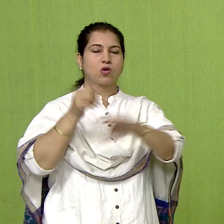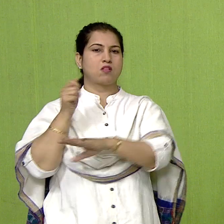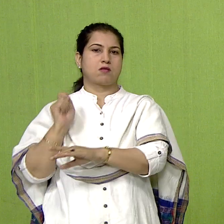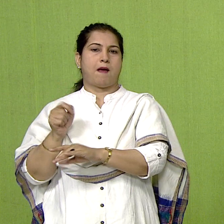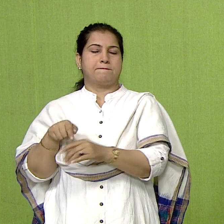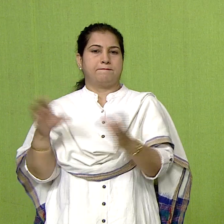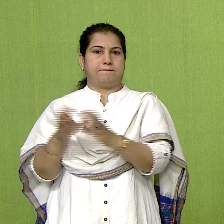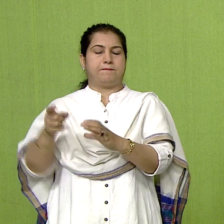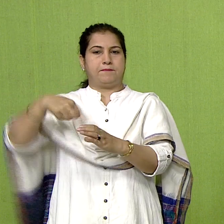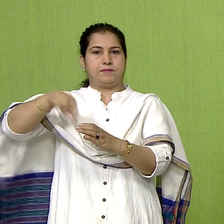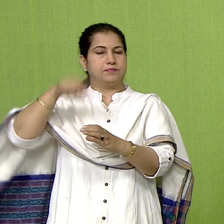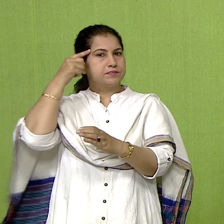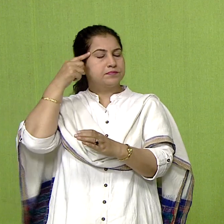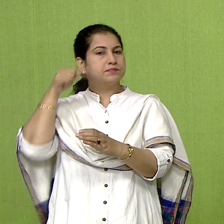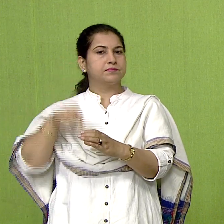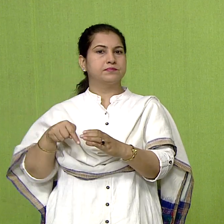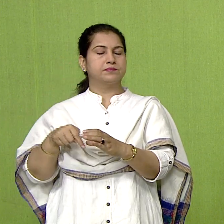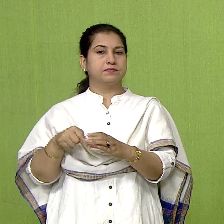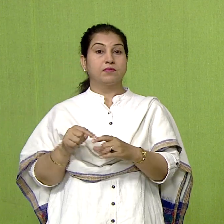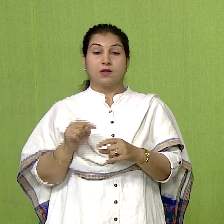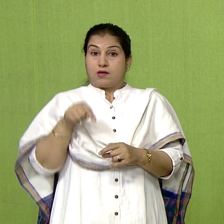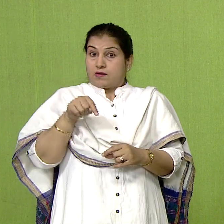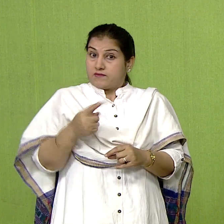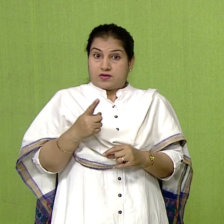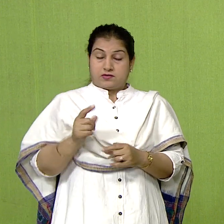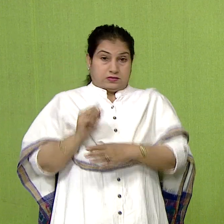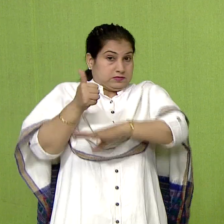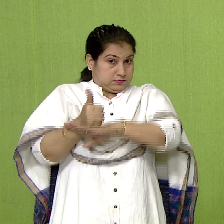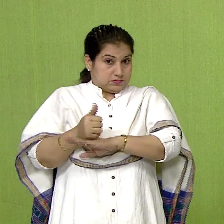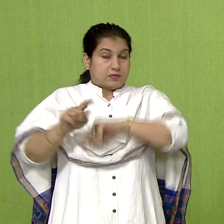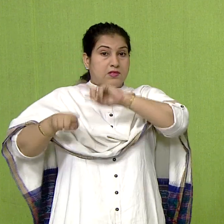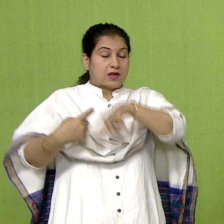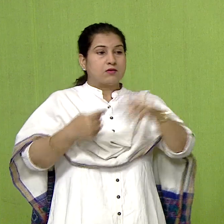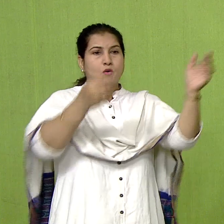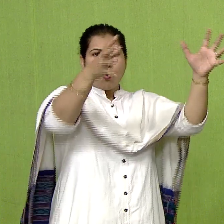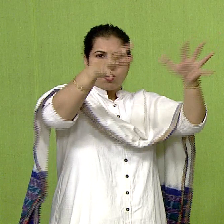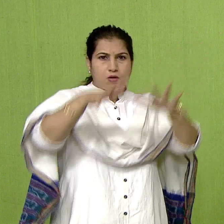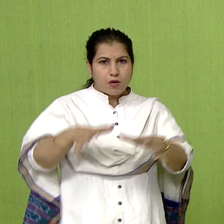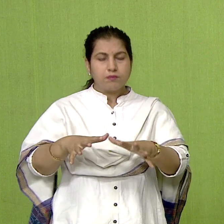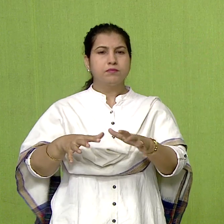The first session of the Indian National Congress was held in 1885